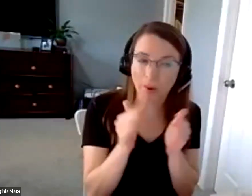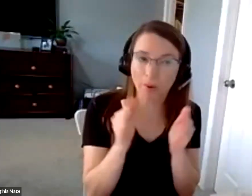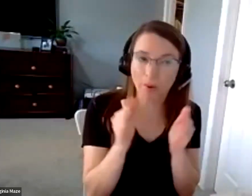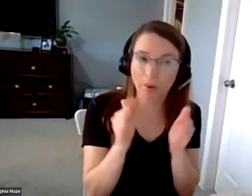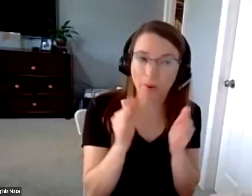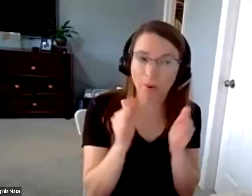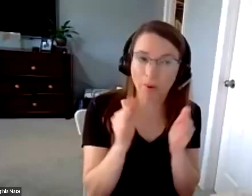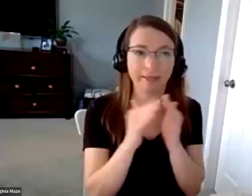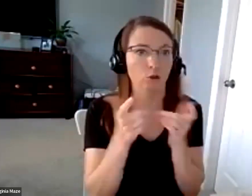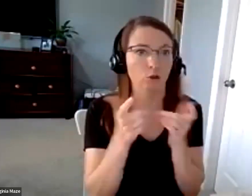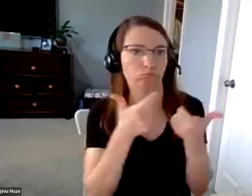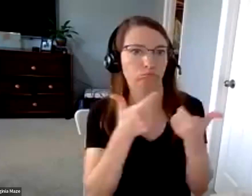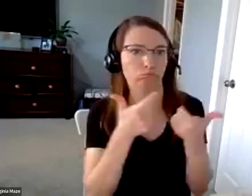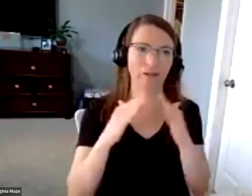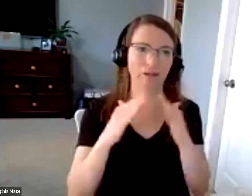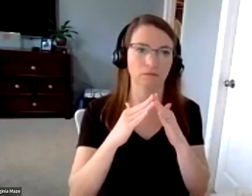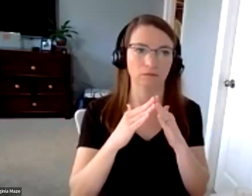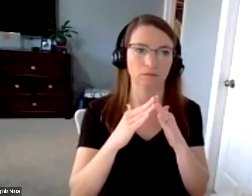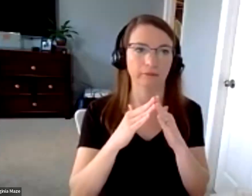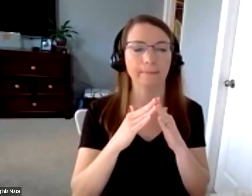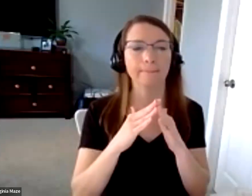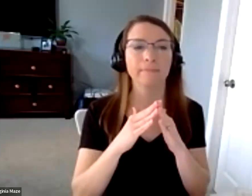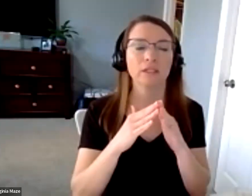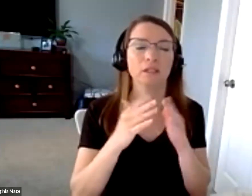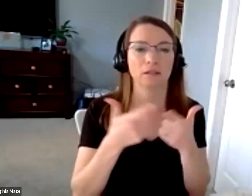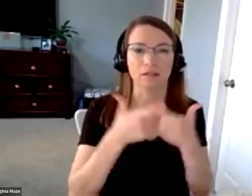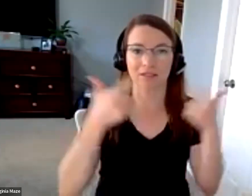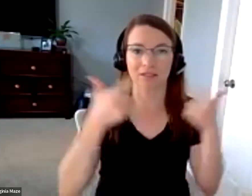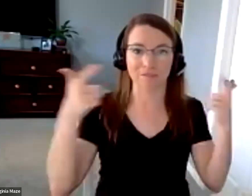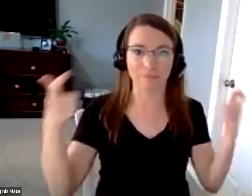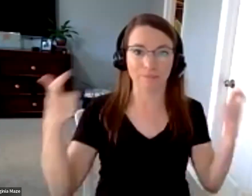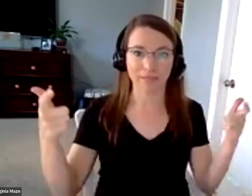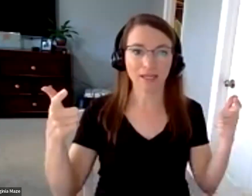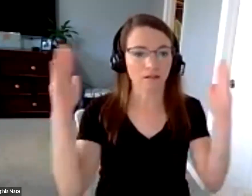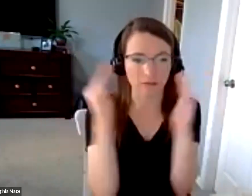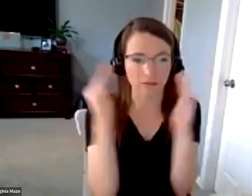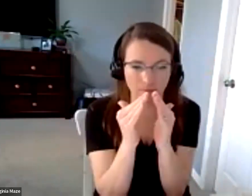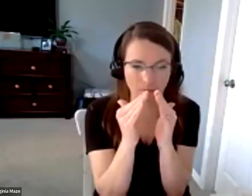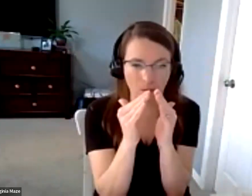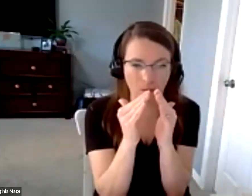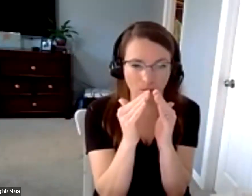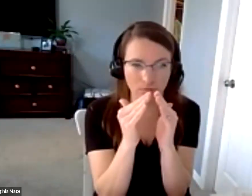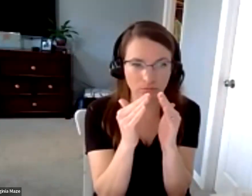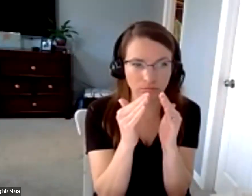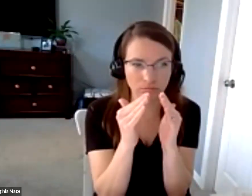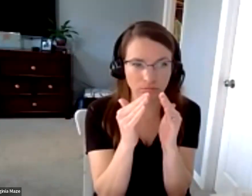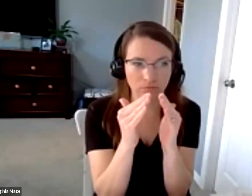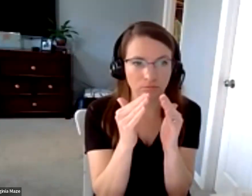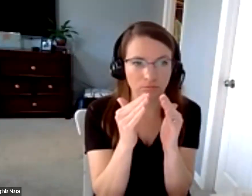small town or town. Okay. This is big. This is small.